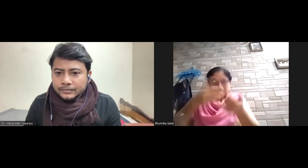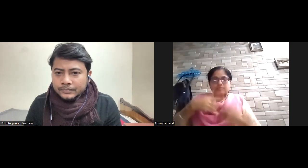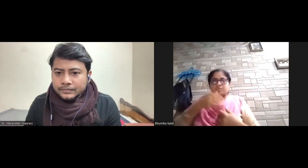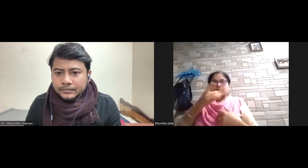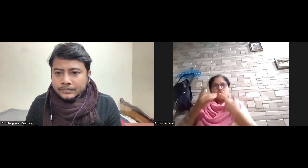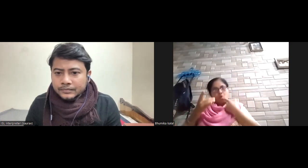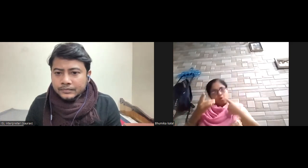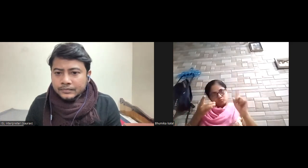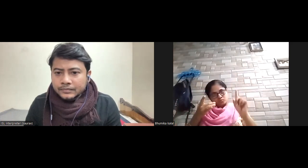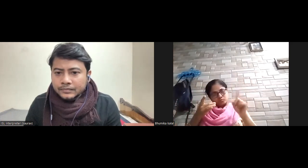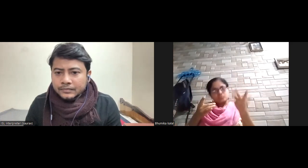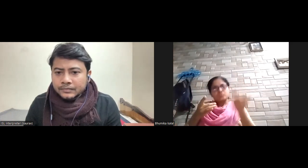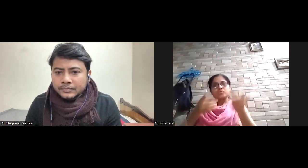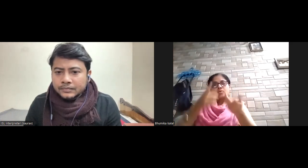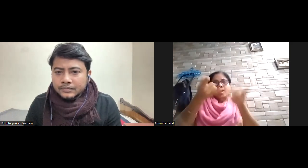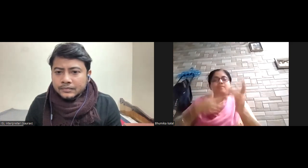Zoom.